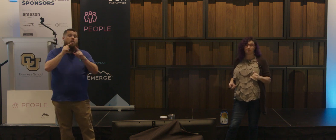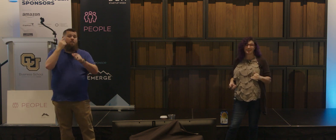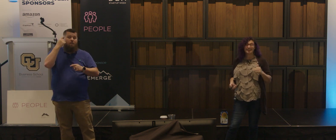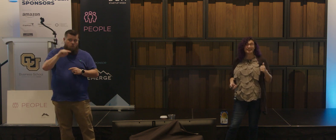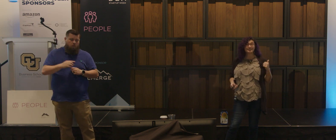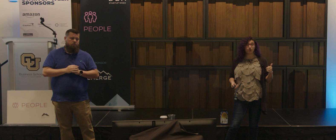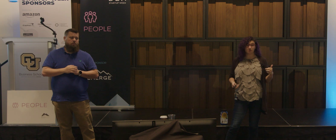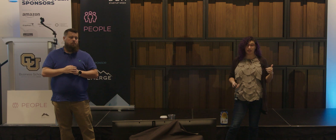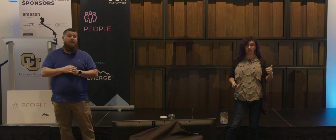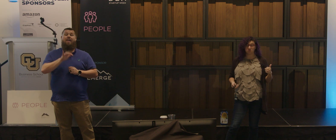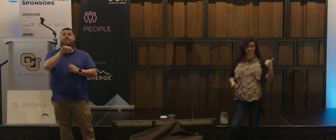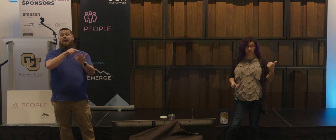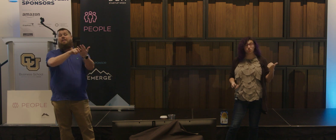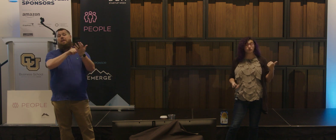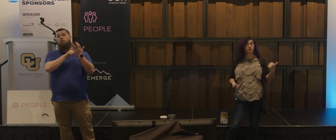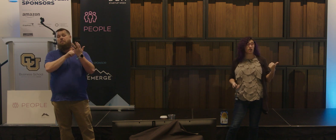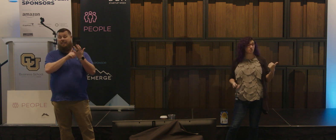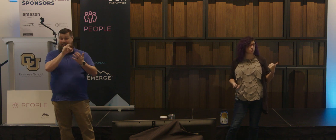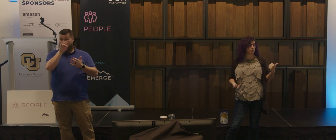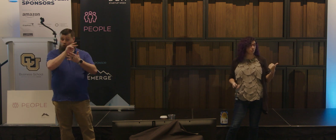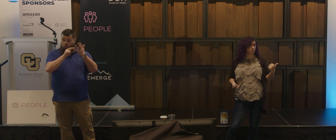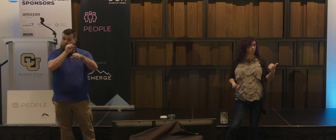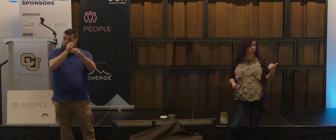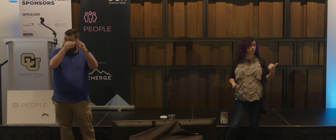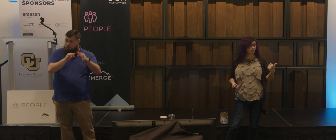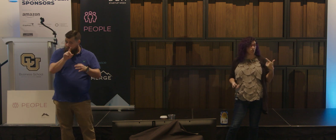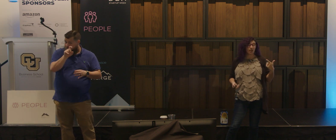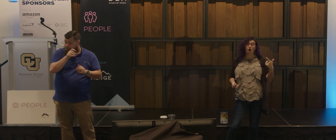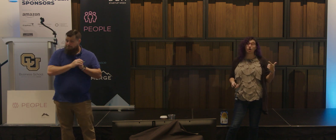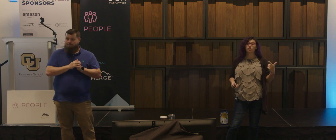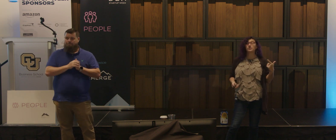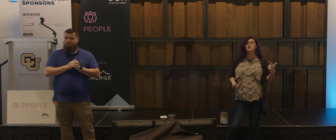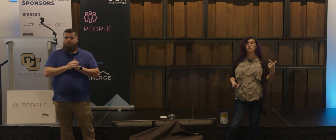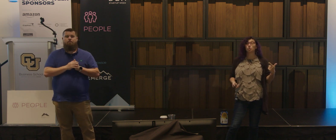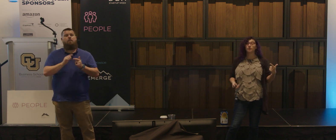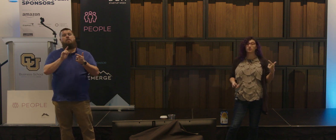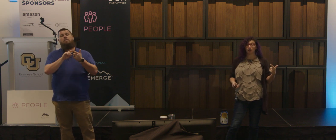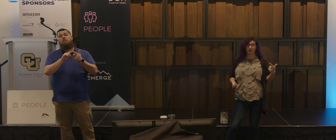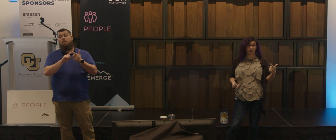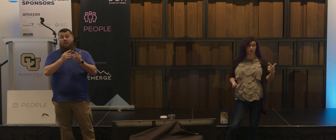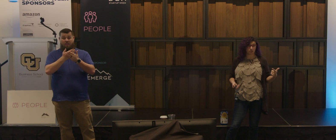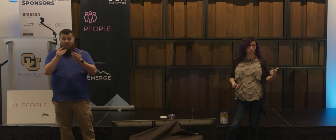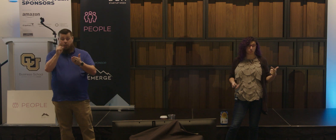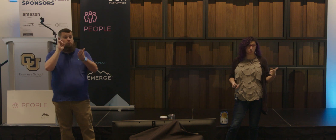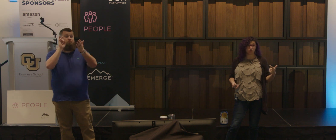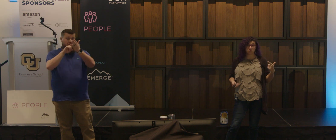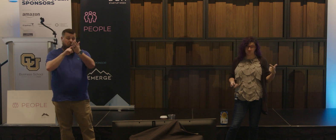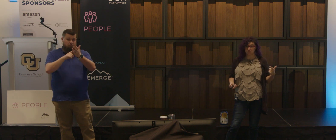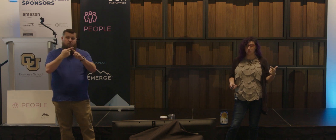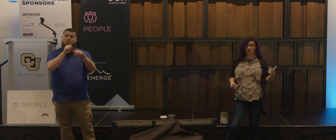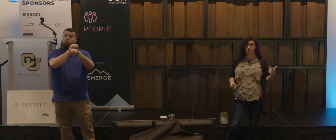for? It tells me, did you read the job description? Are the things that you picked up out of that job